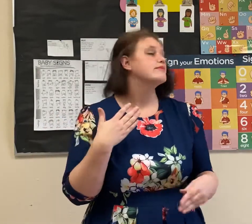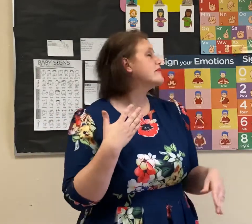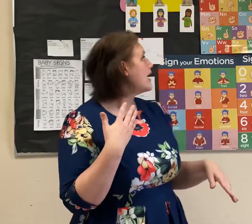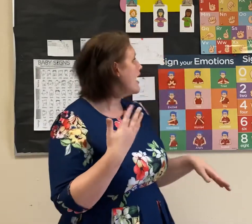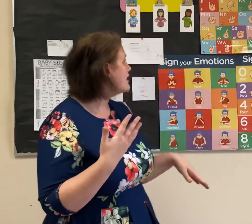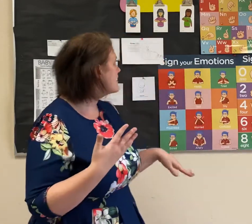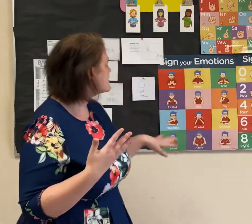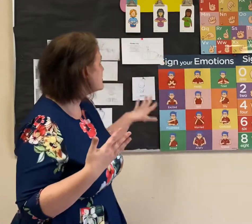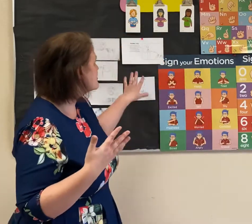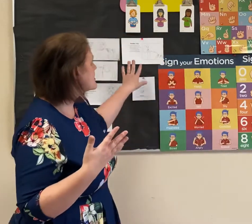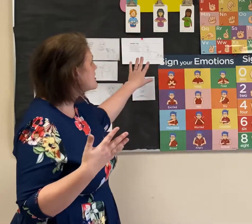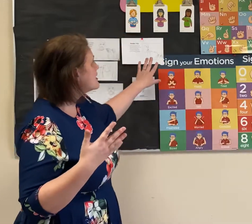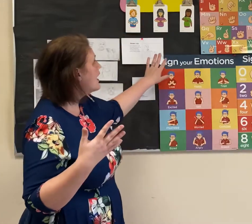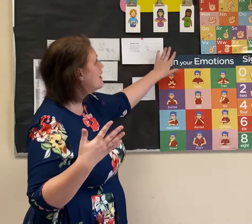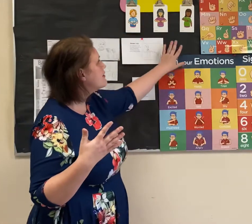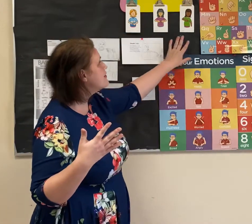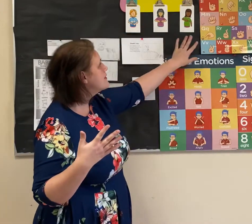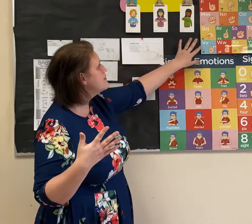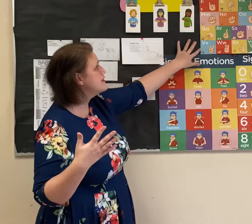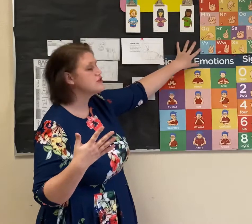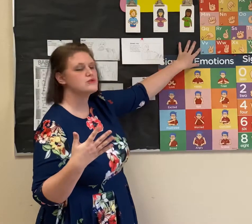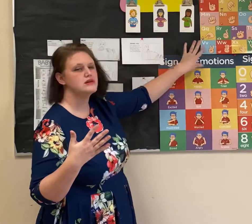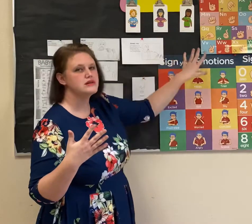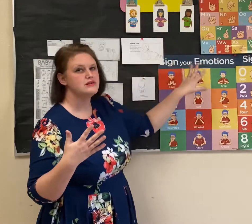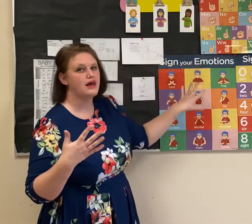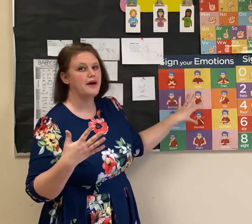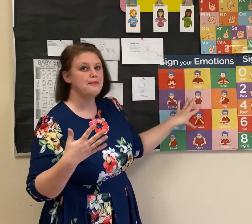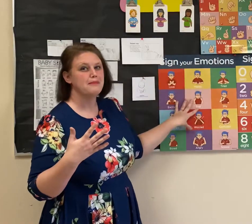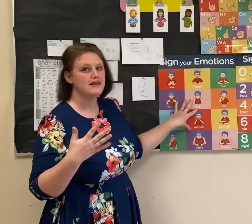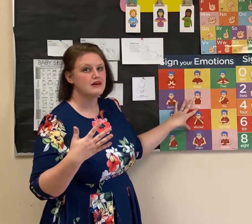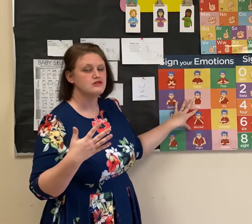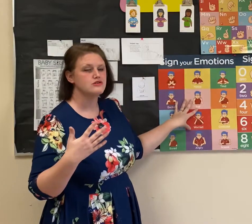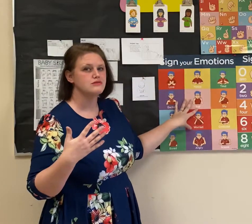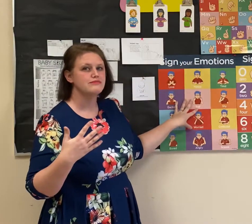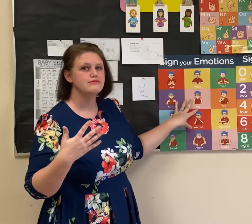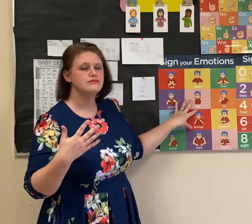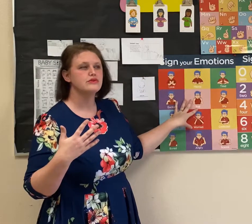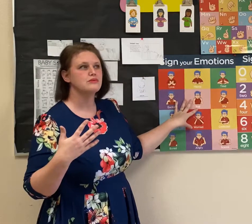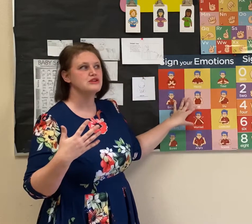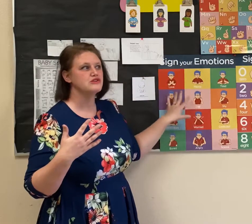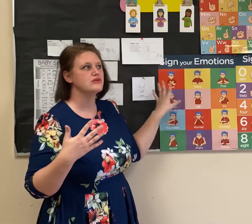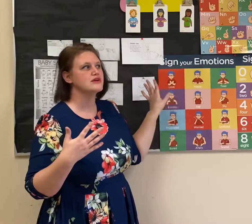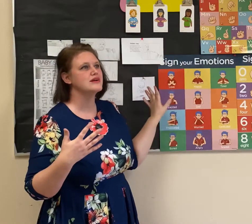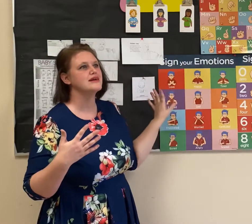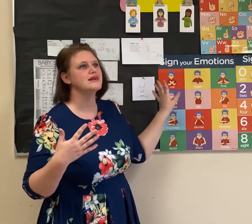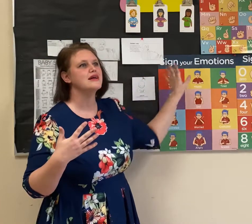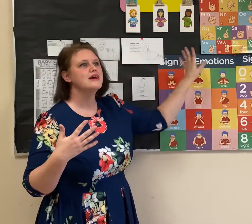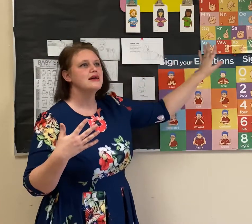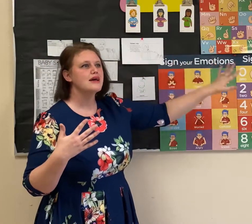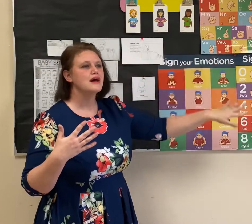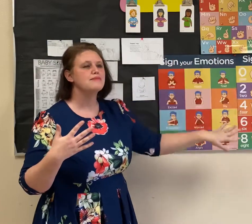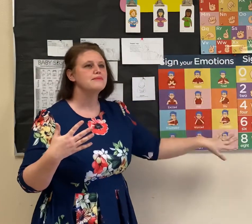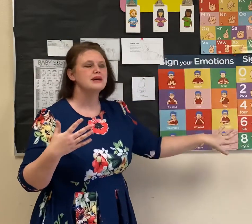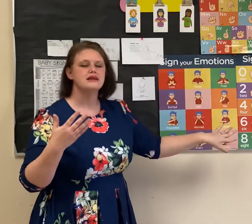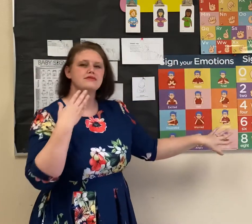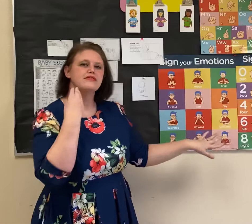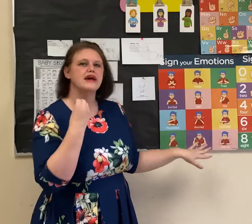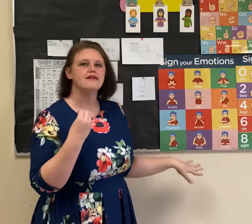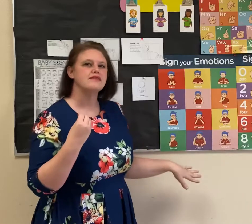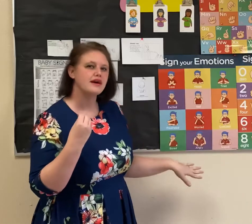I like to typically have visuals up in my classroom so my children can come, and if they have not yet